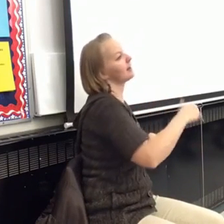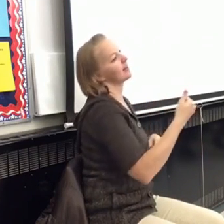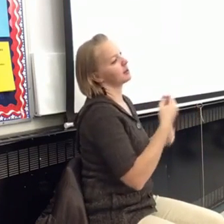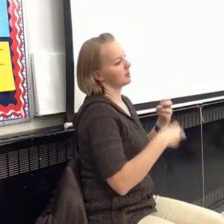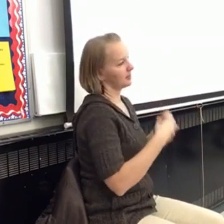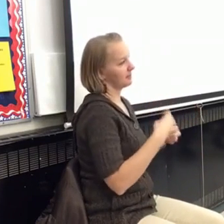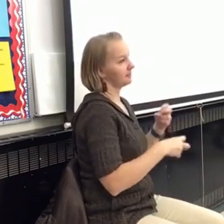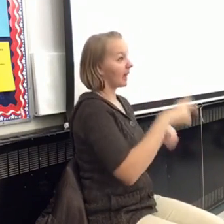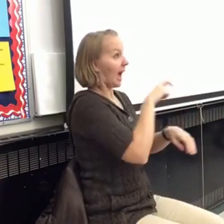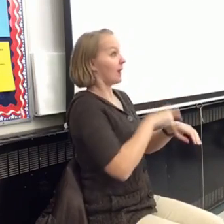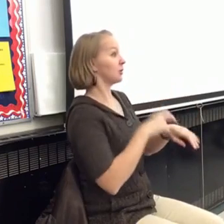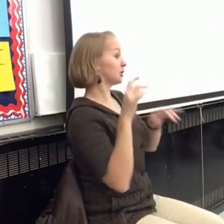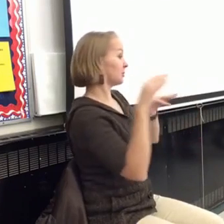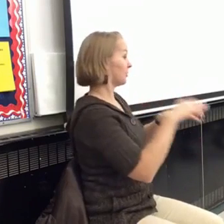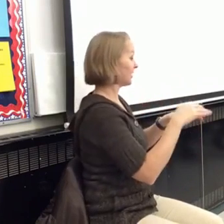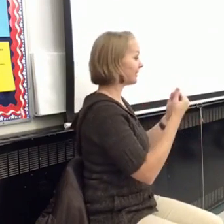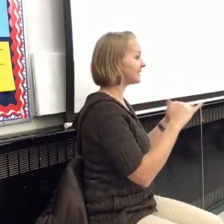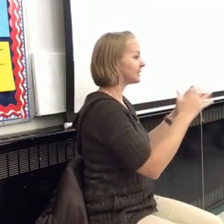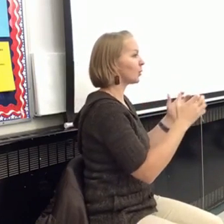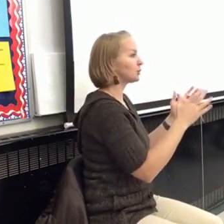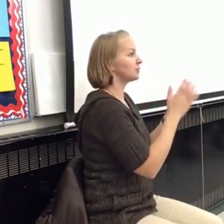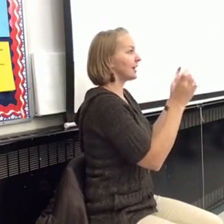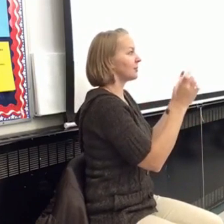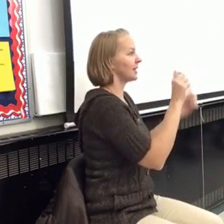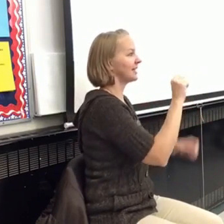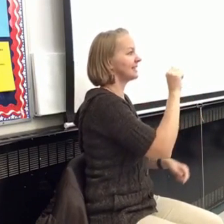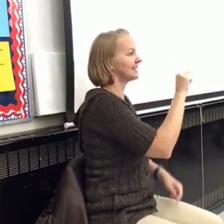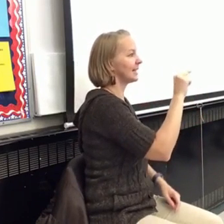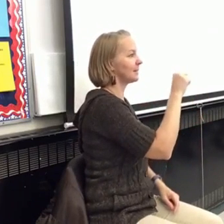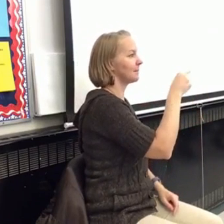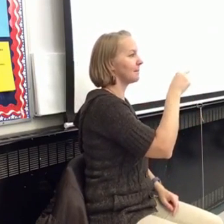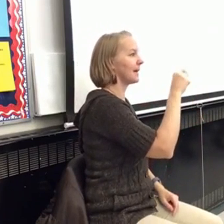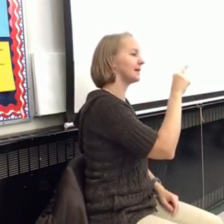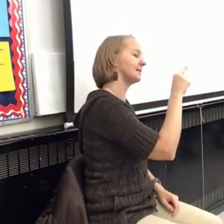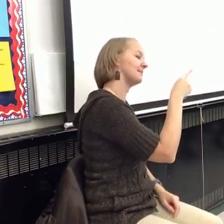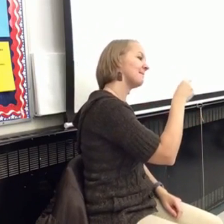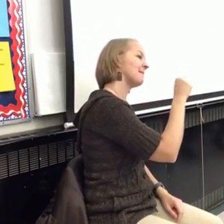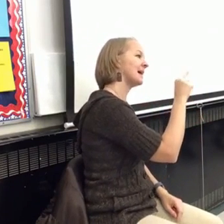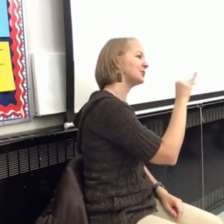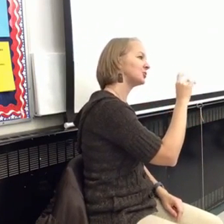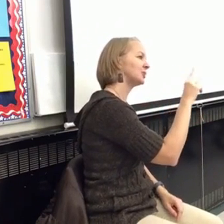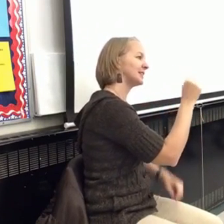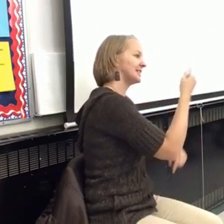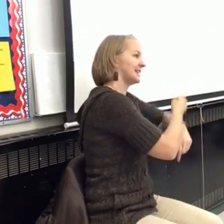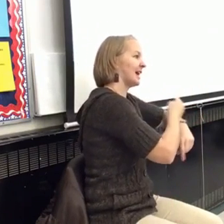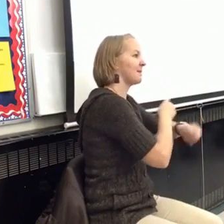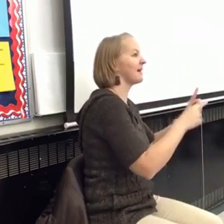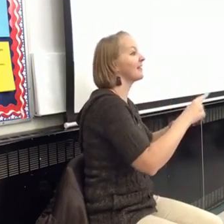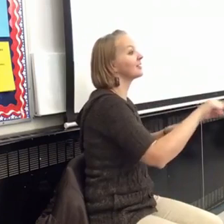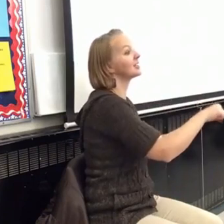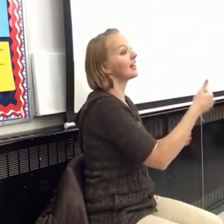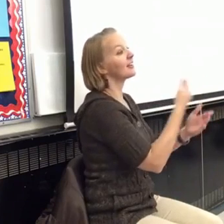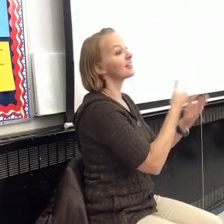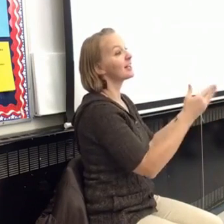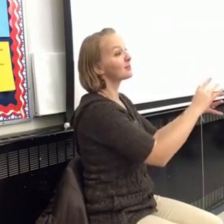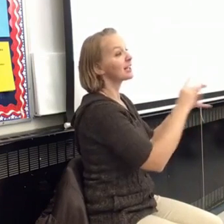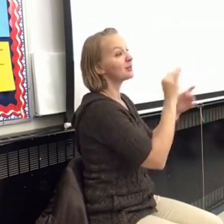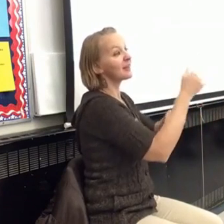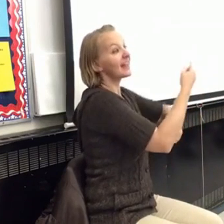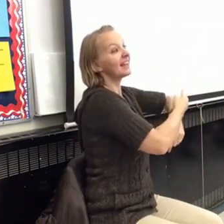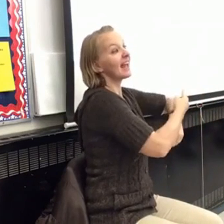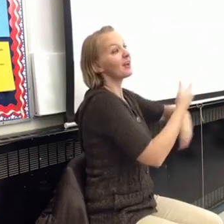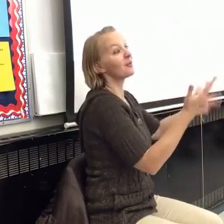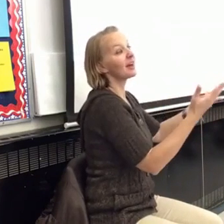see, Irish come over and they still want to celebrate St. Patrick's Day. But there's another thing that St. Patrick's Day is very well known for, which is